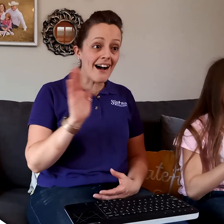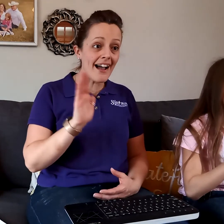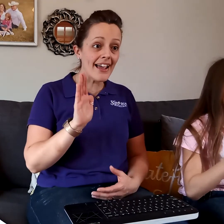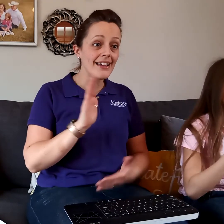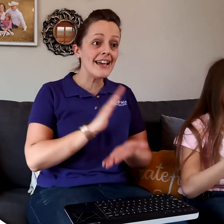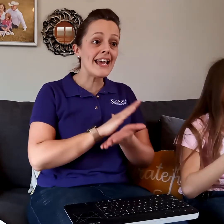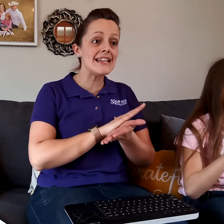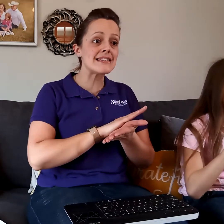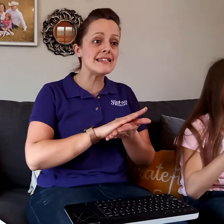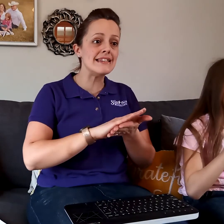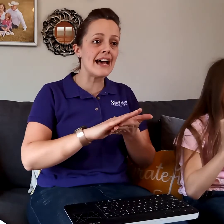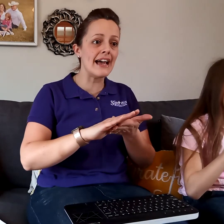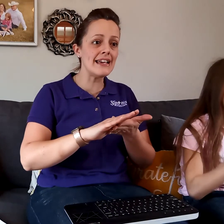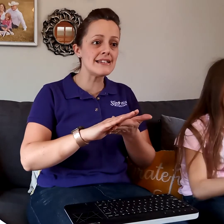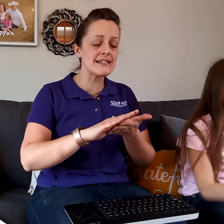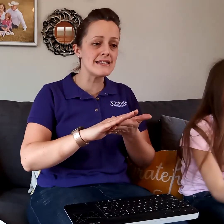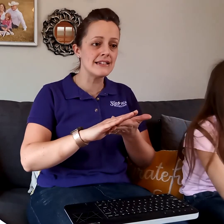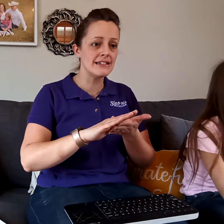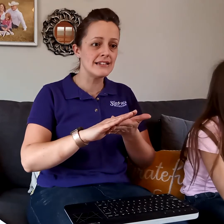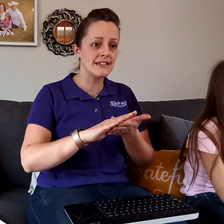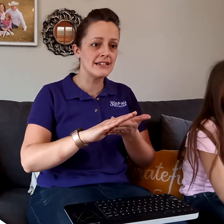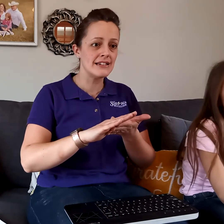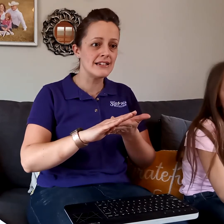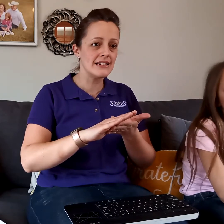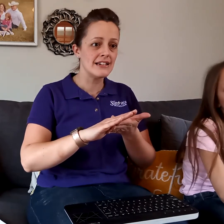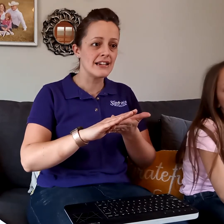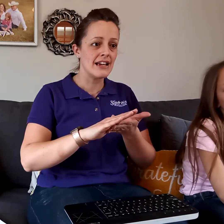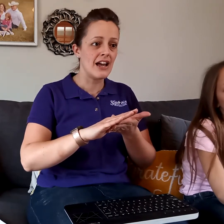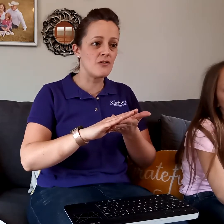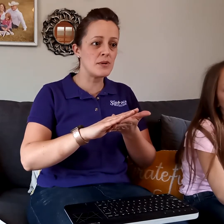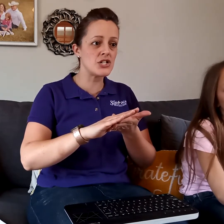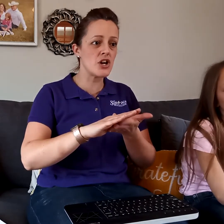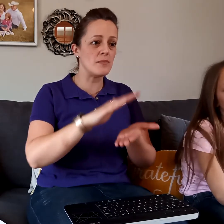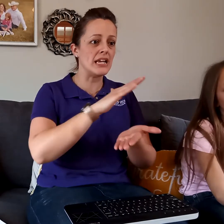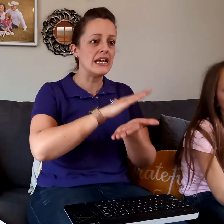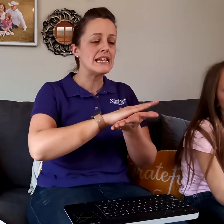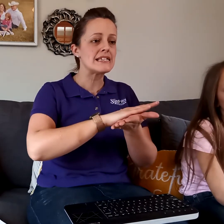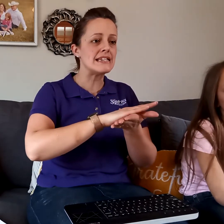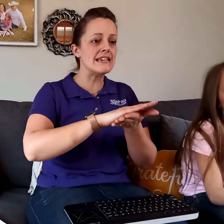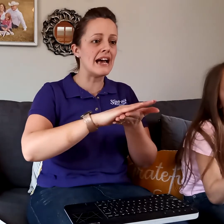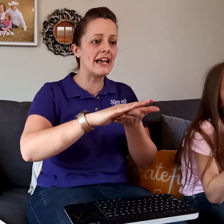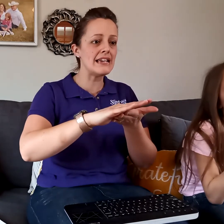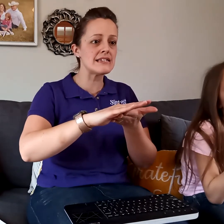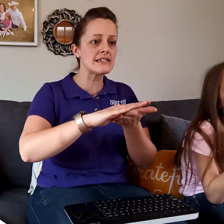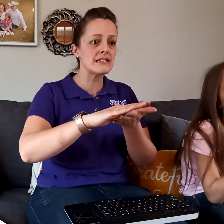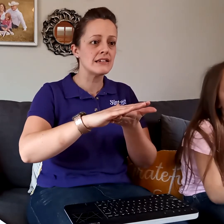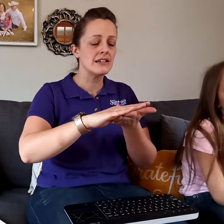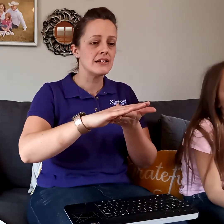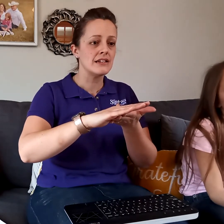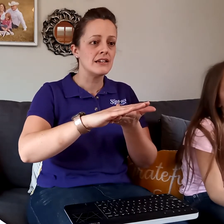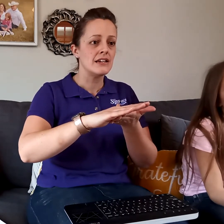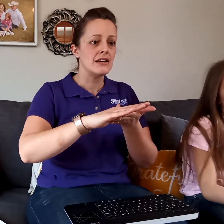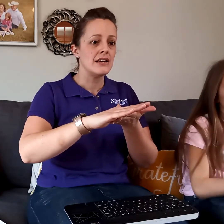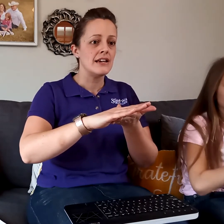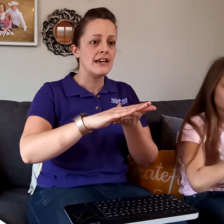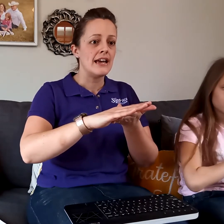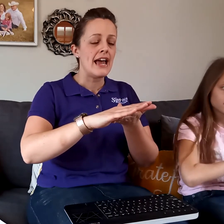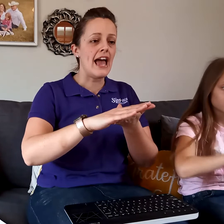hi, it's nice. Everybody show me. It's nice. And